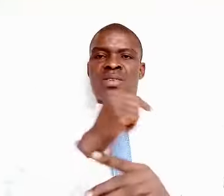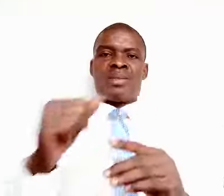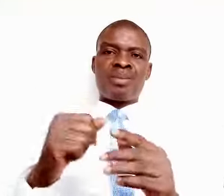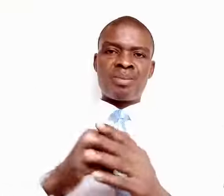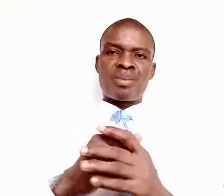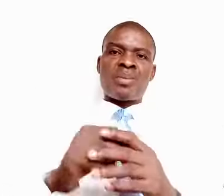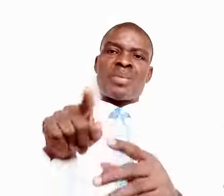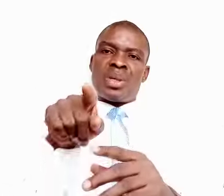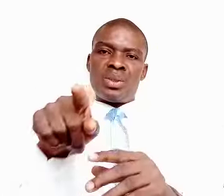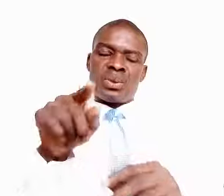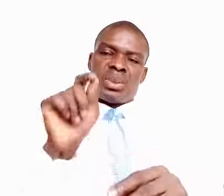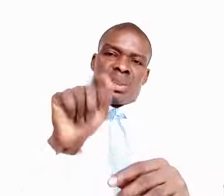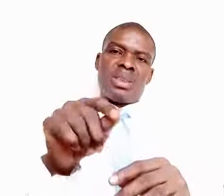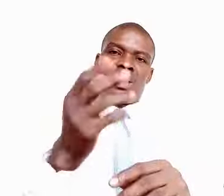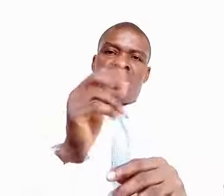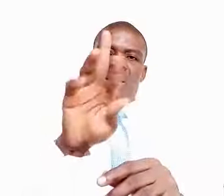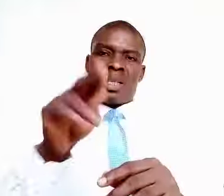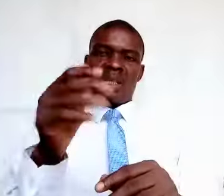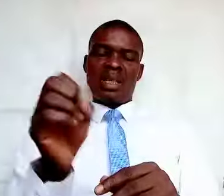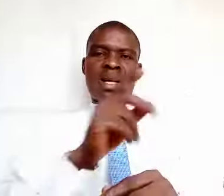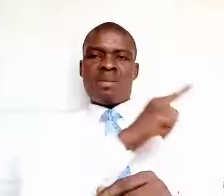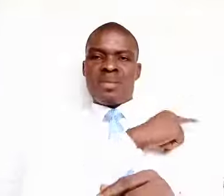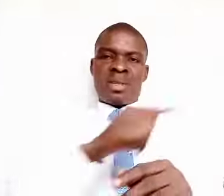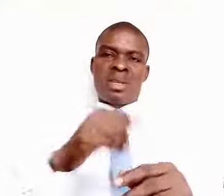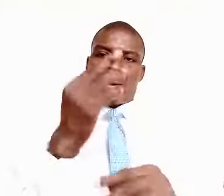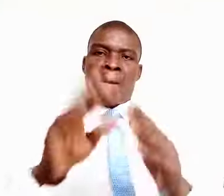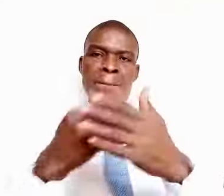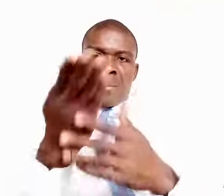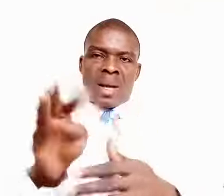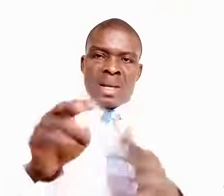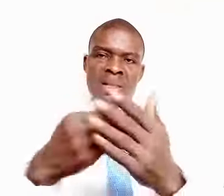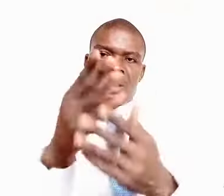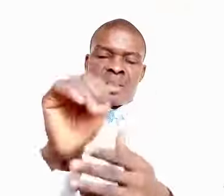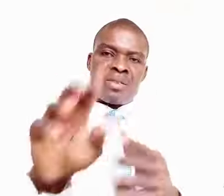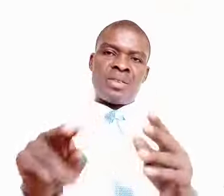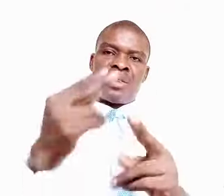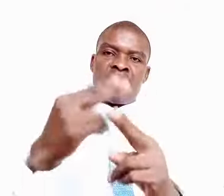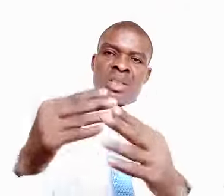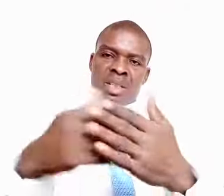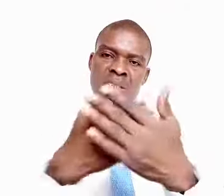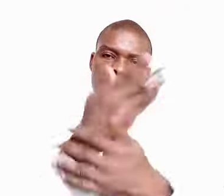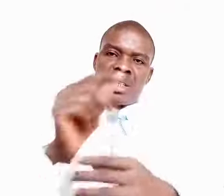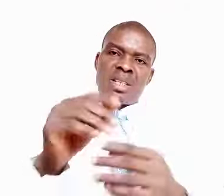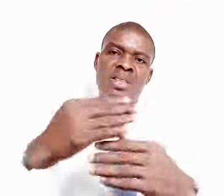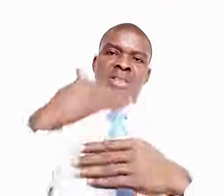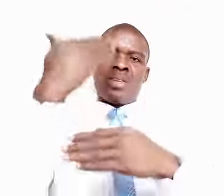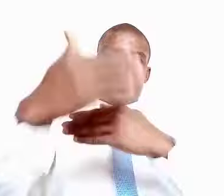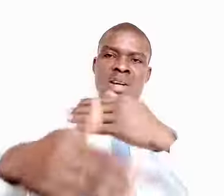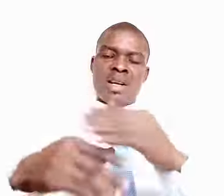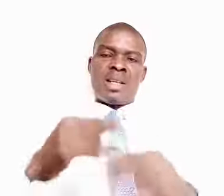You indicate a rhyme scheme by giving each new end rhyme a new letter of the